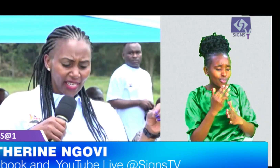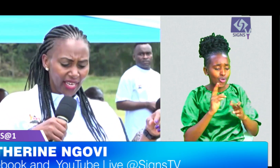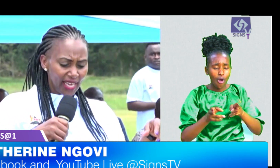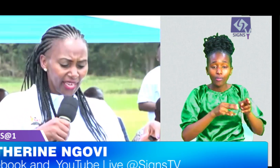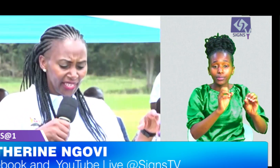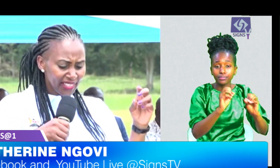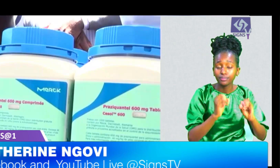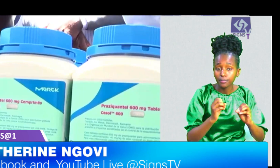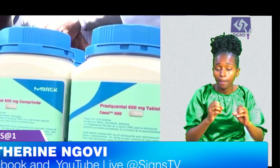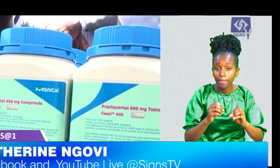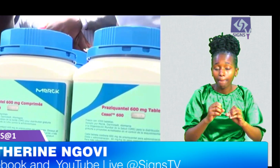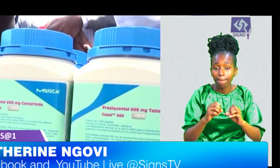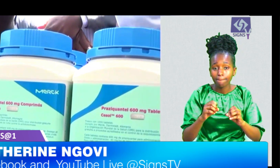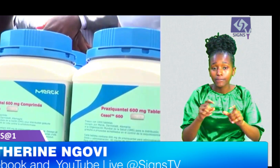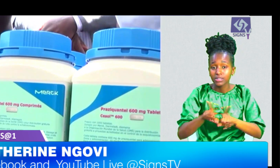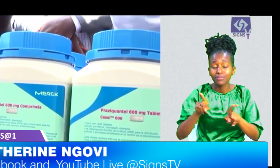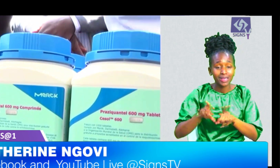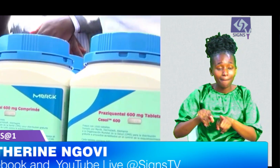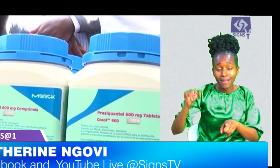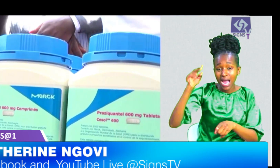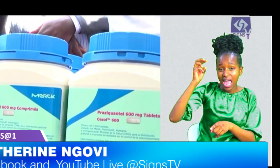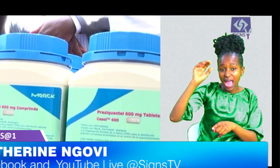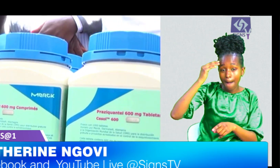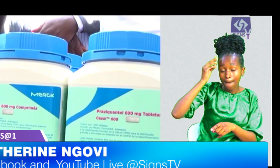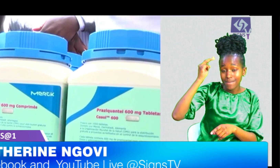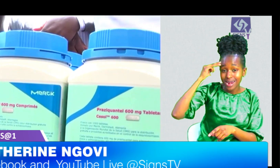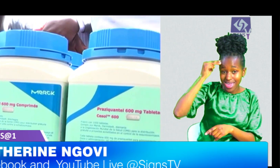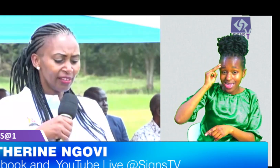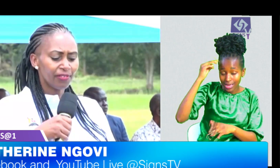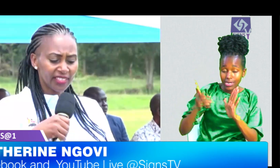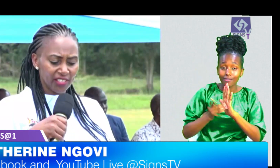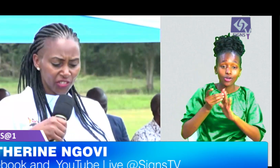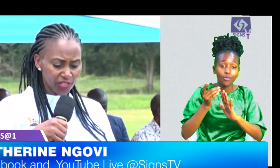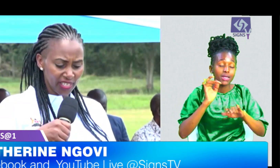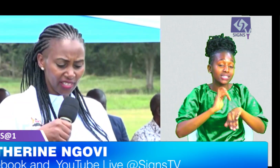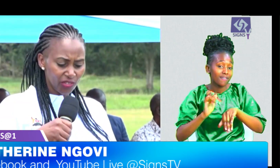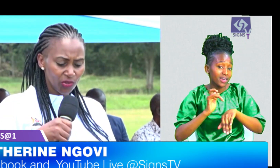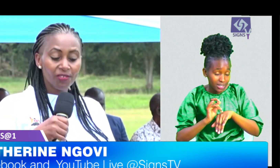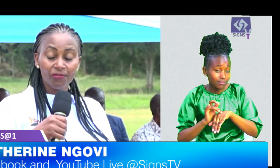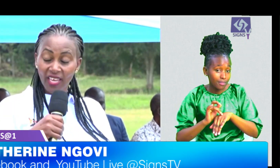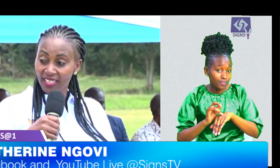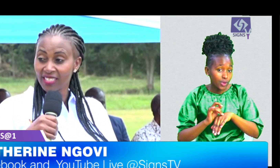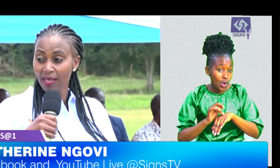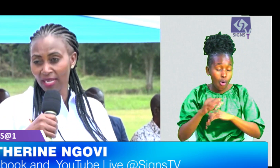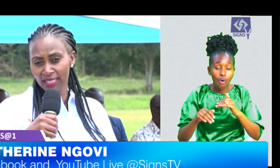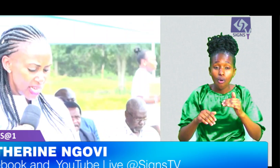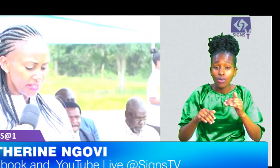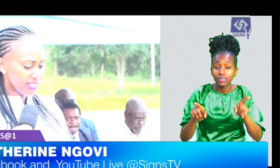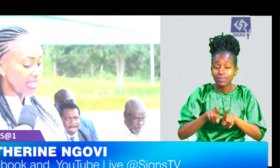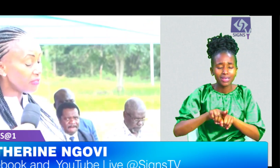one of us to keep in mind our children who are particularly vulnerable to contracting